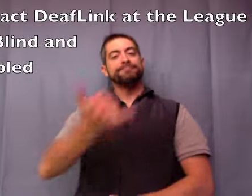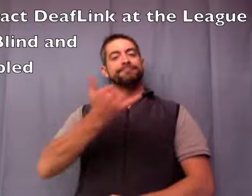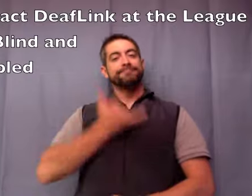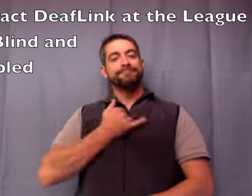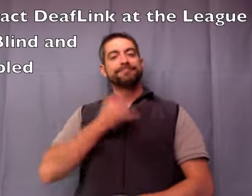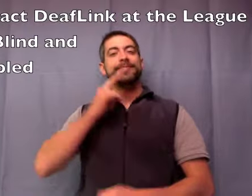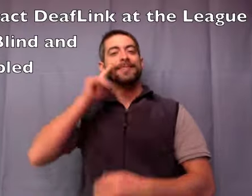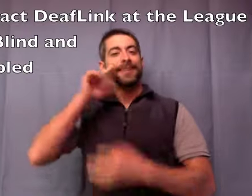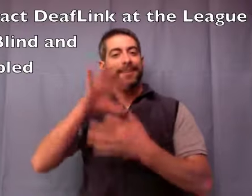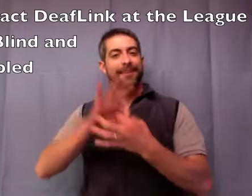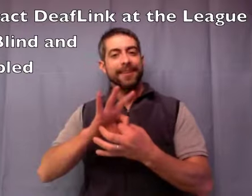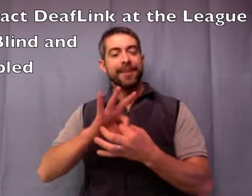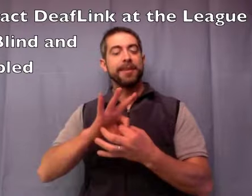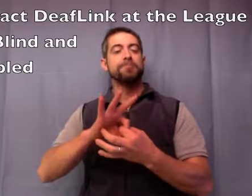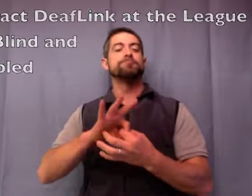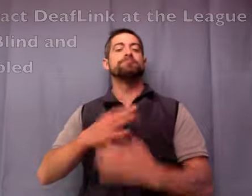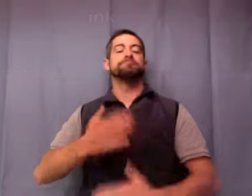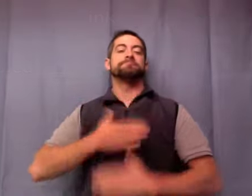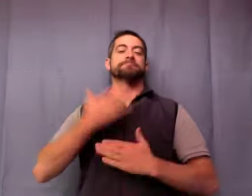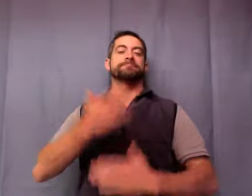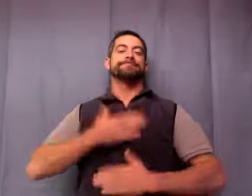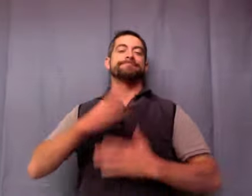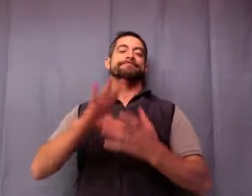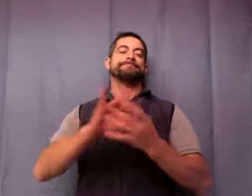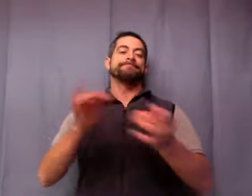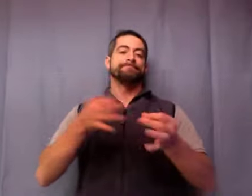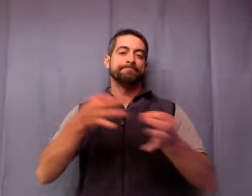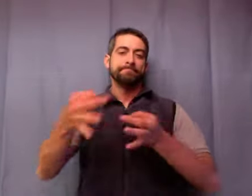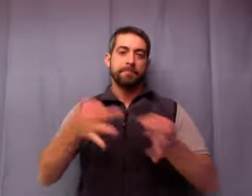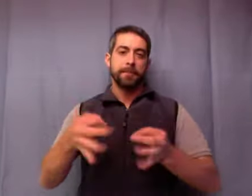you more information. Enjoy your summer.